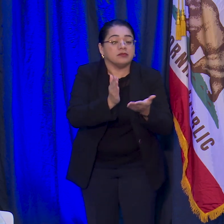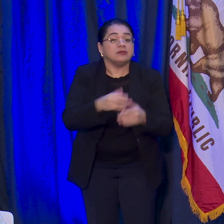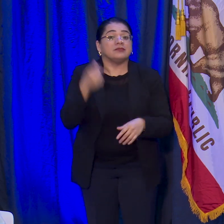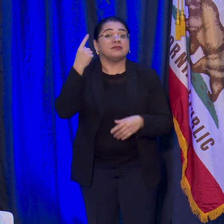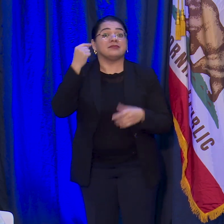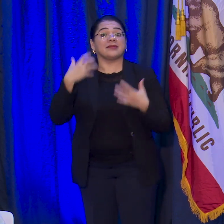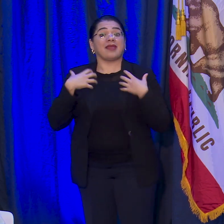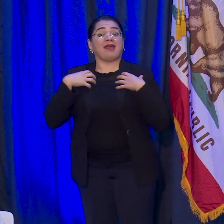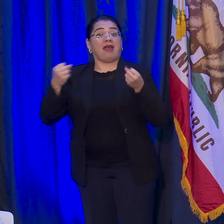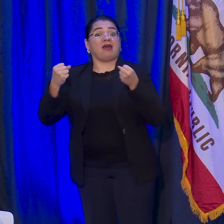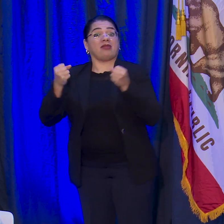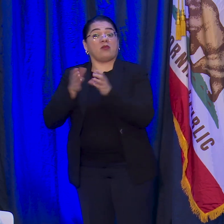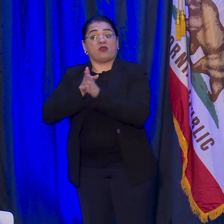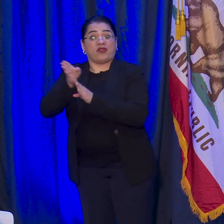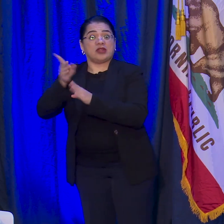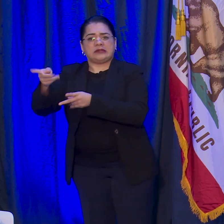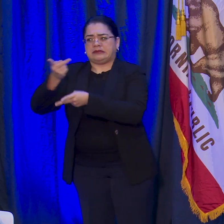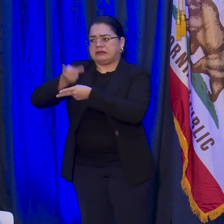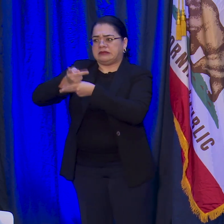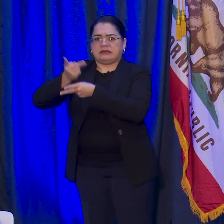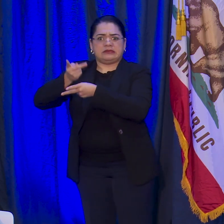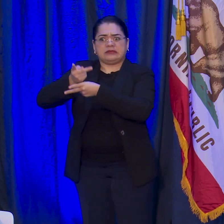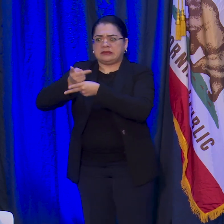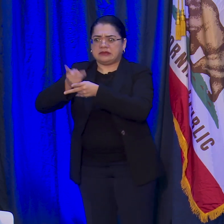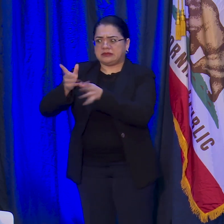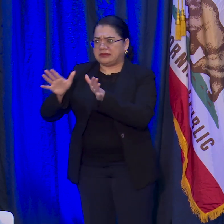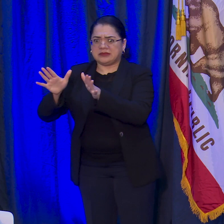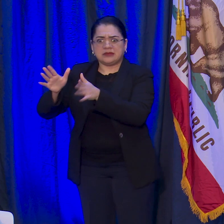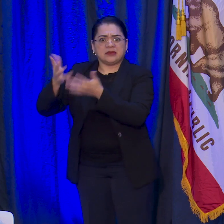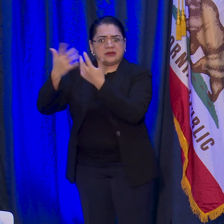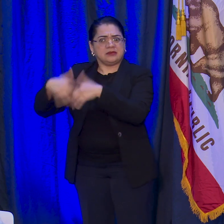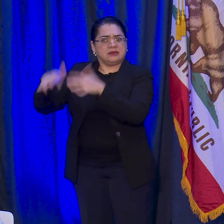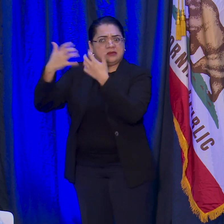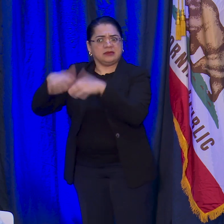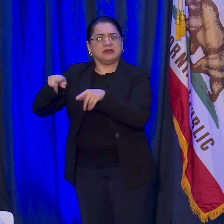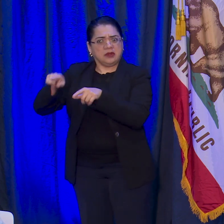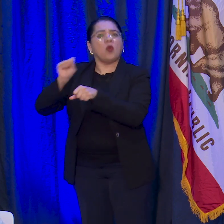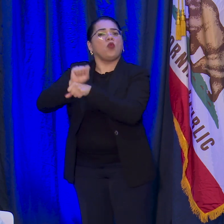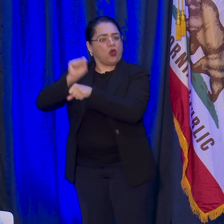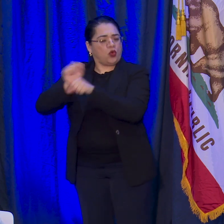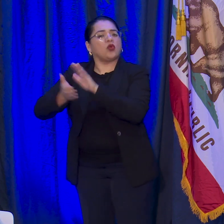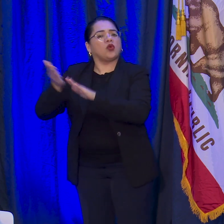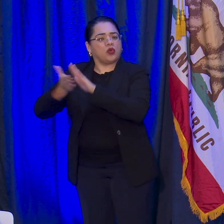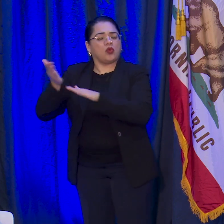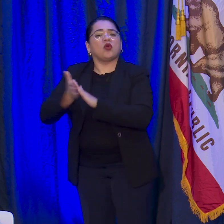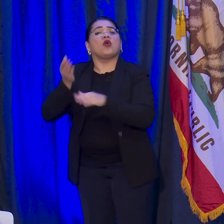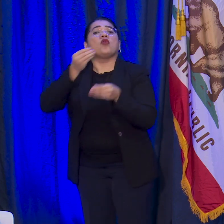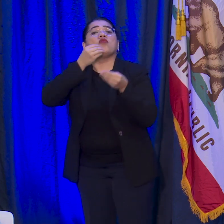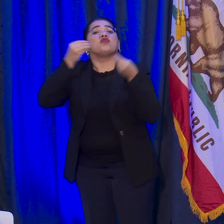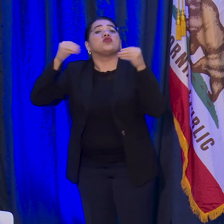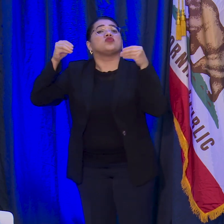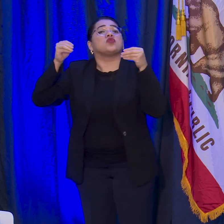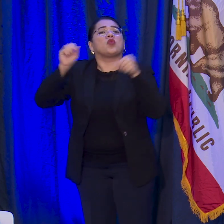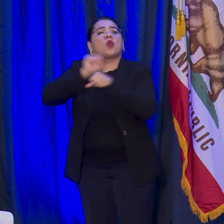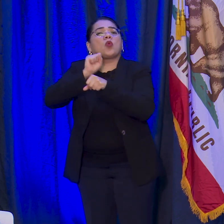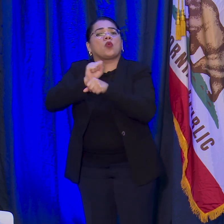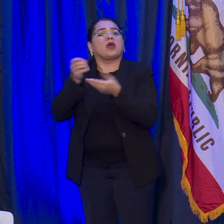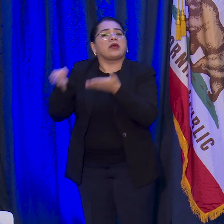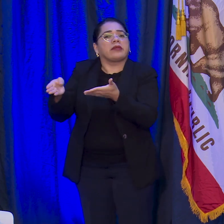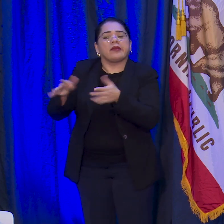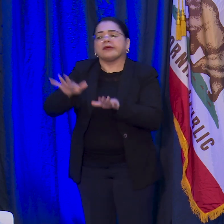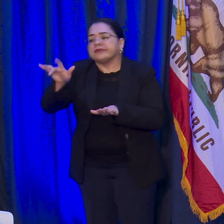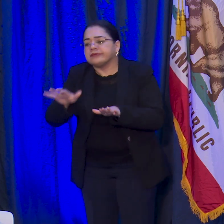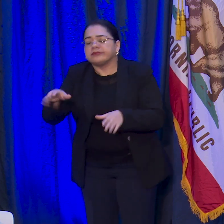frontline workers to try to take care of the situation that we're in. They include groceries and markets, so people have access to clean